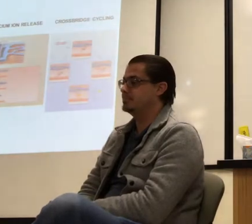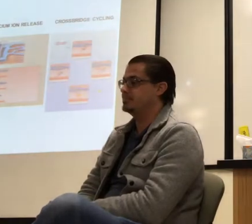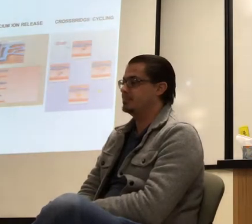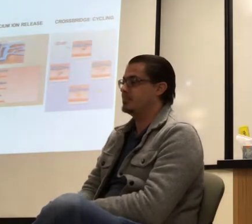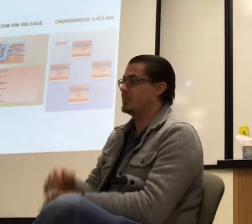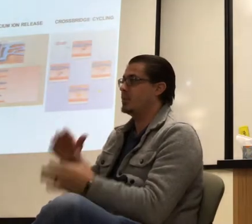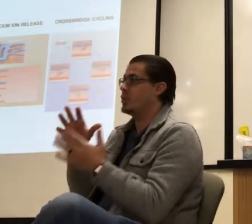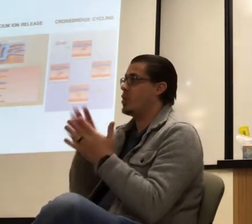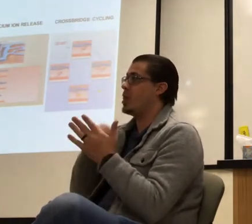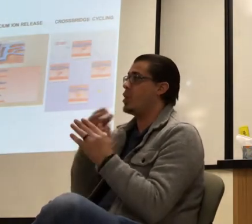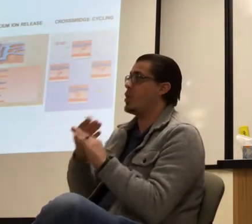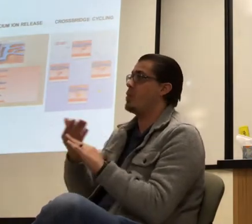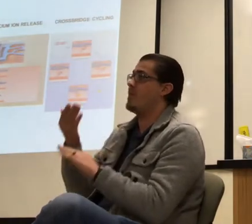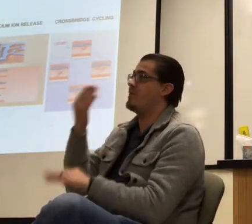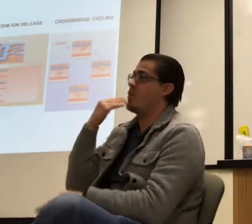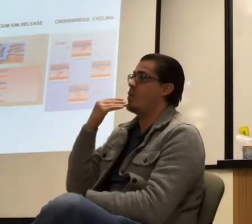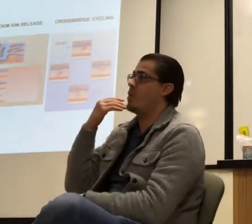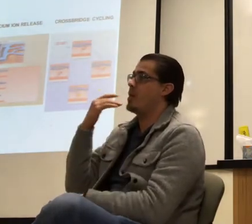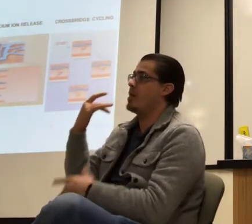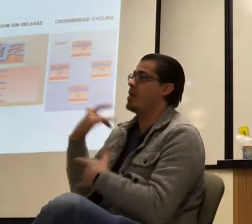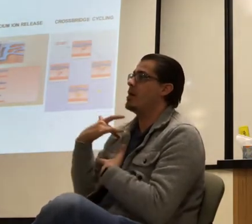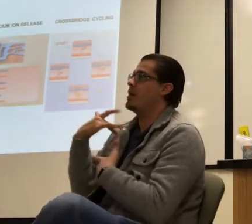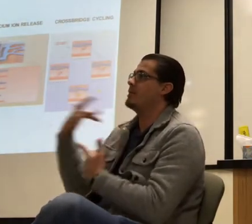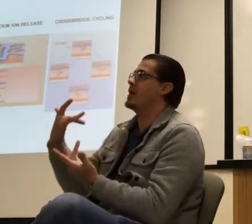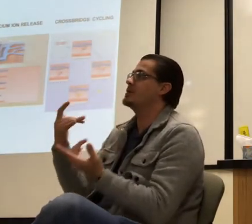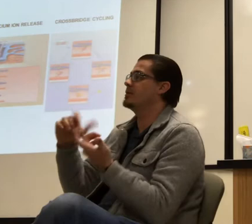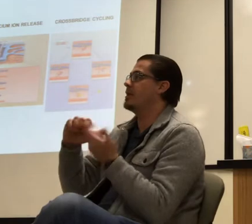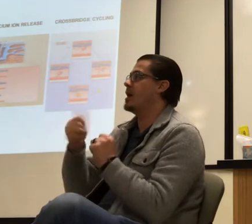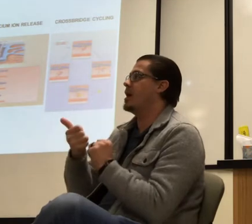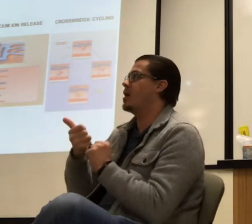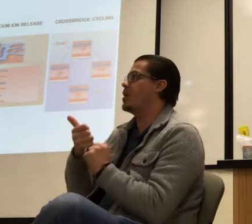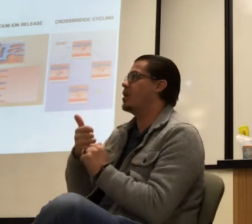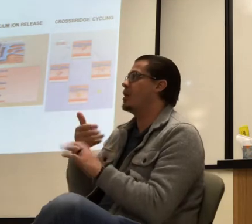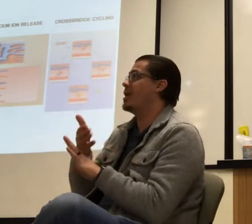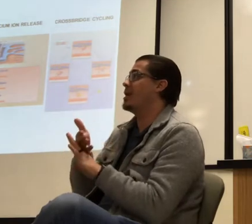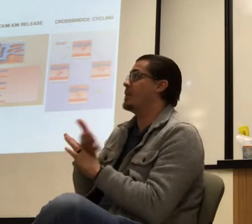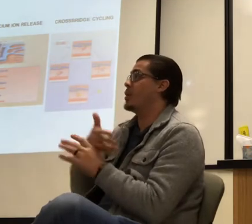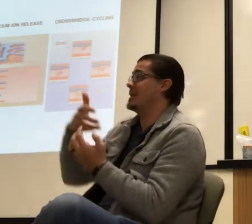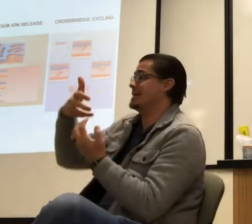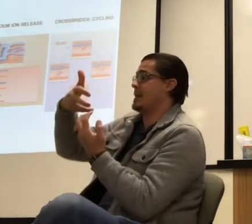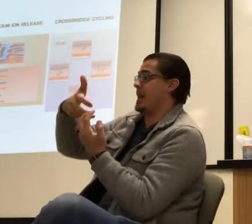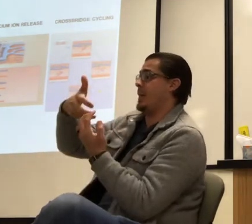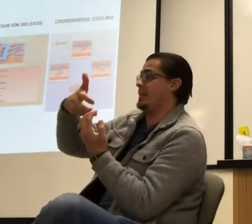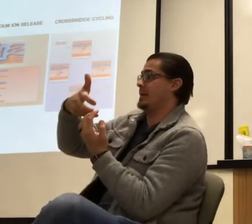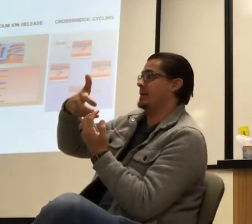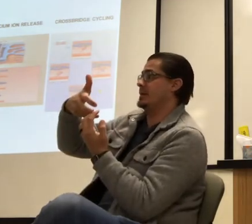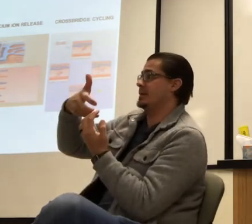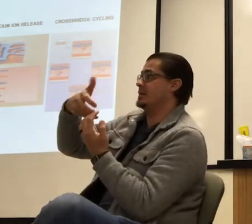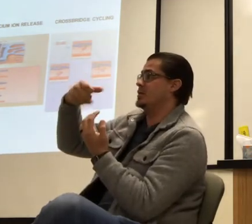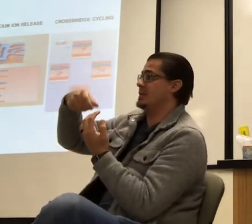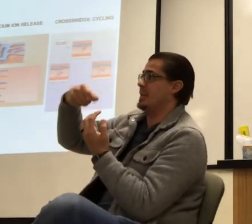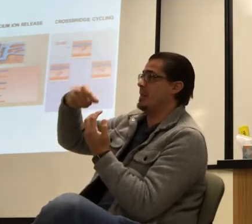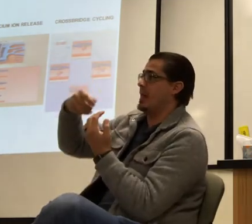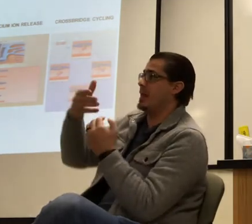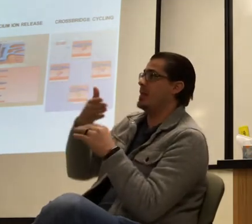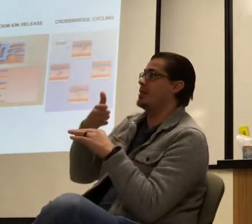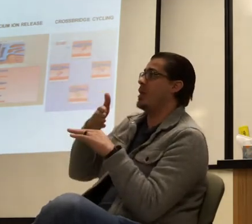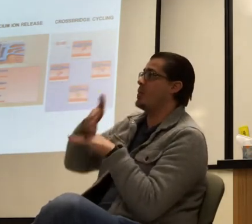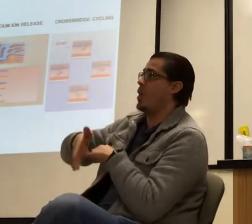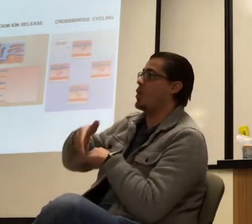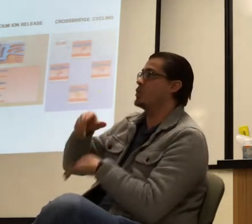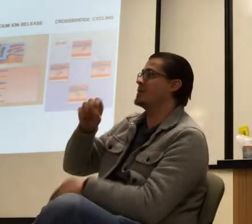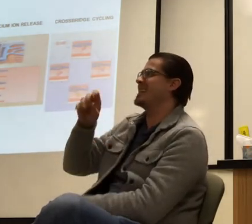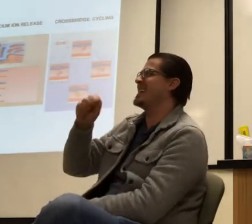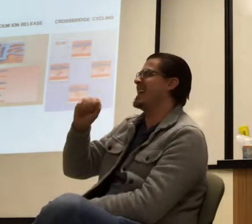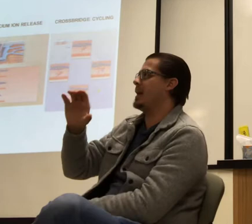last time was the events of how presynaptic cell stimulates the postsynaptic cell at